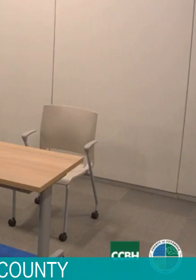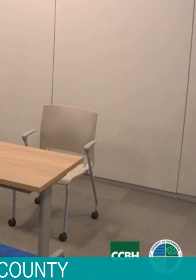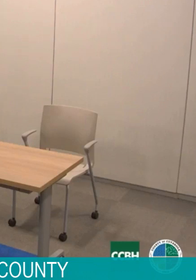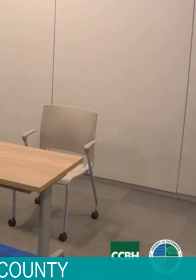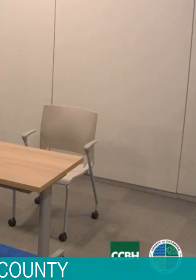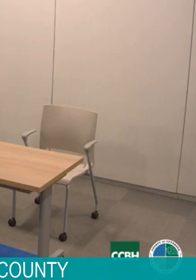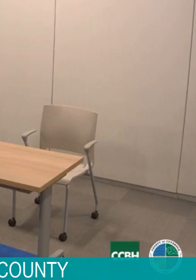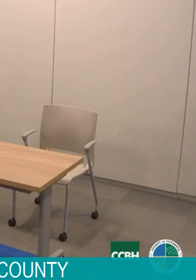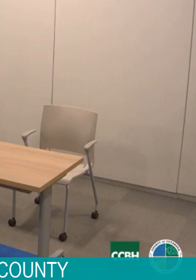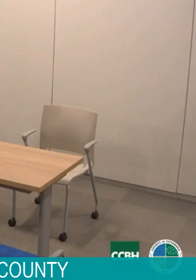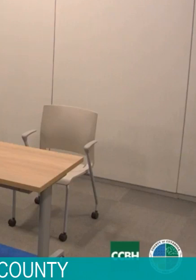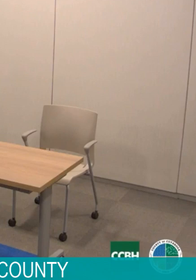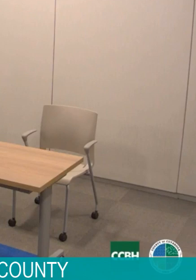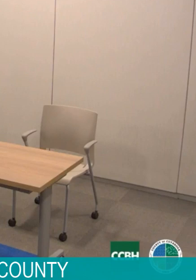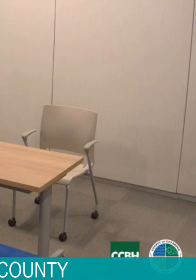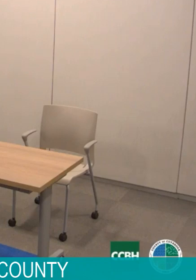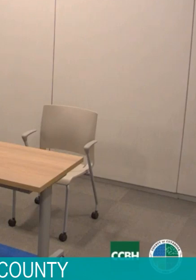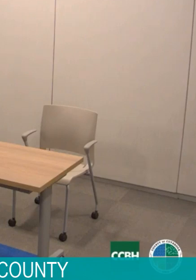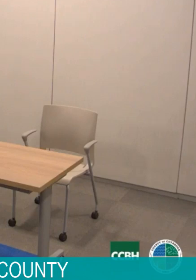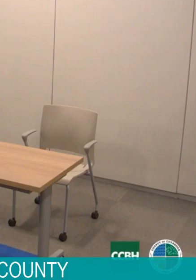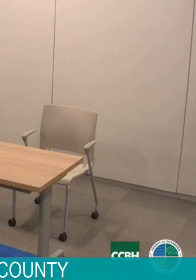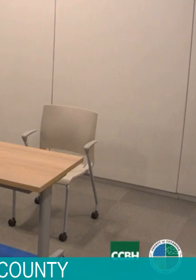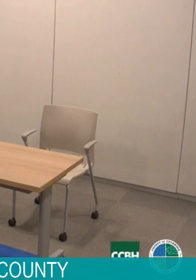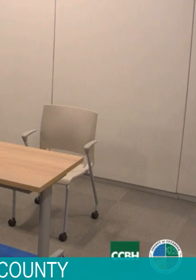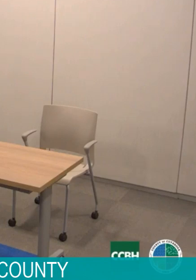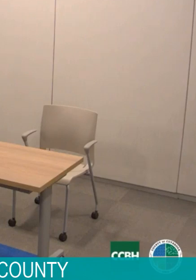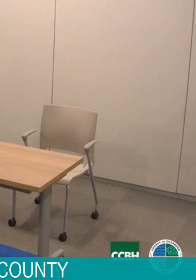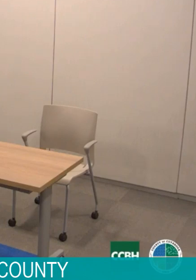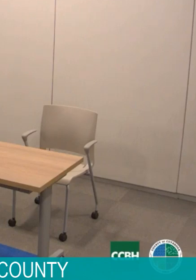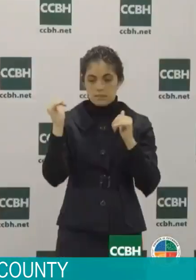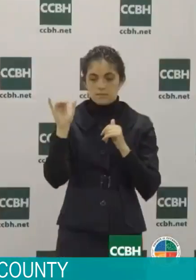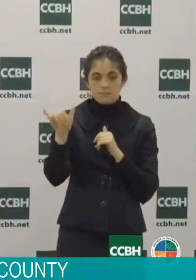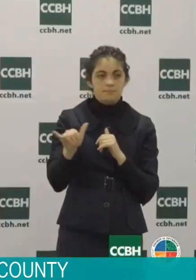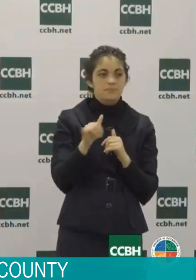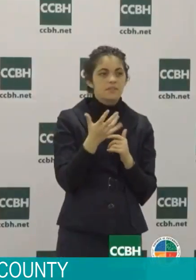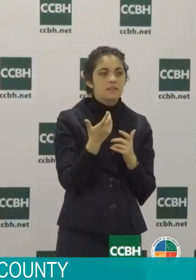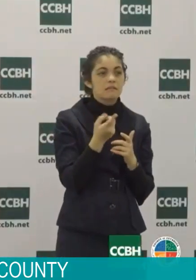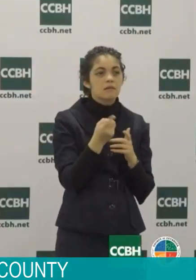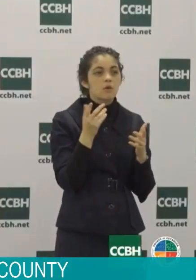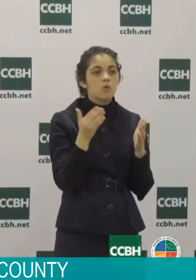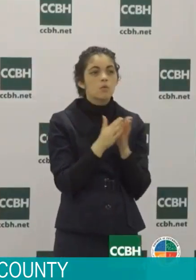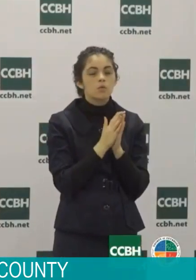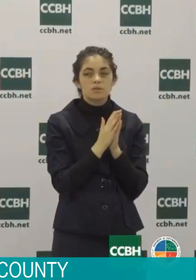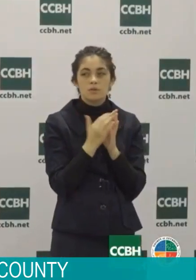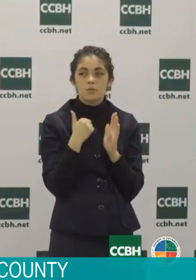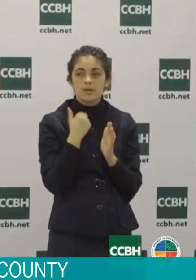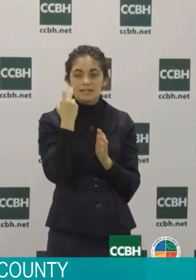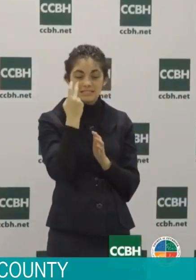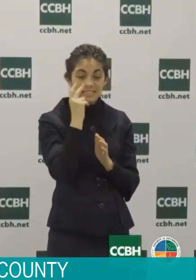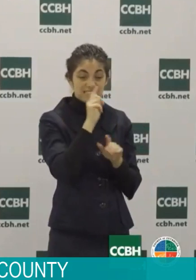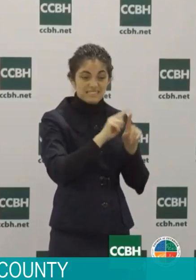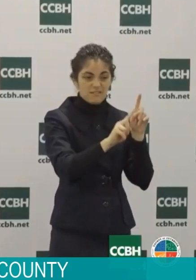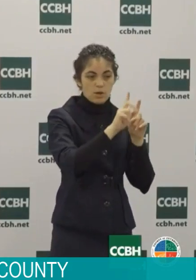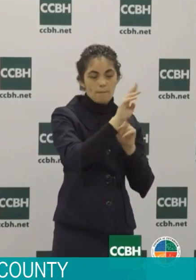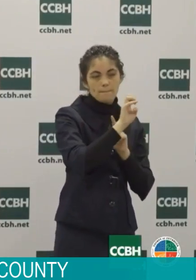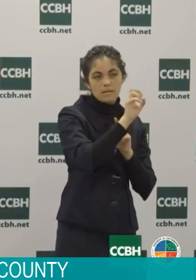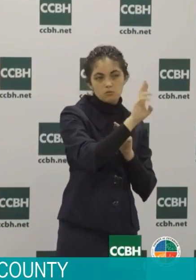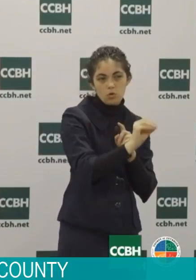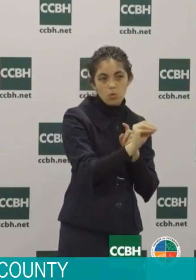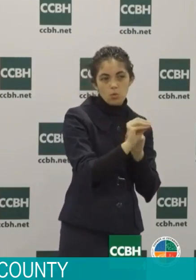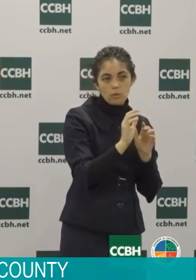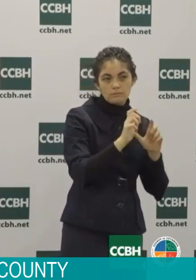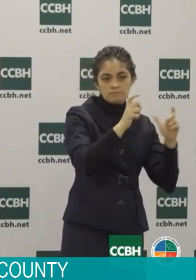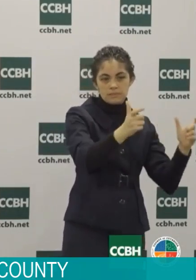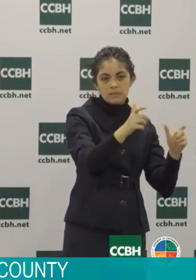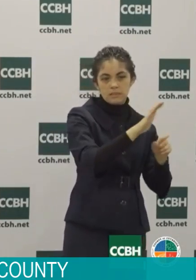other large metros and what we might expect here? So Marlene's question is, what do I think about what I'm seeing in other large metropolitan areas